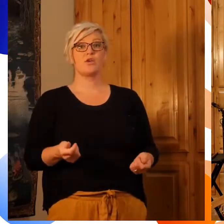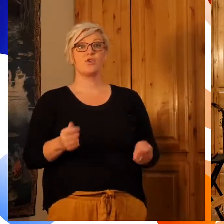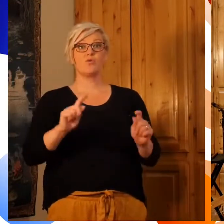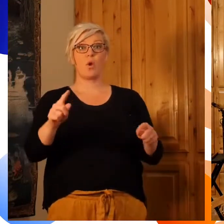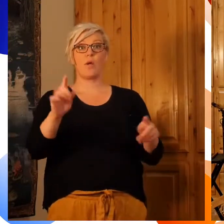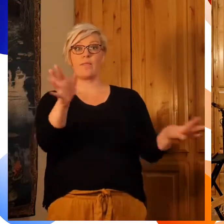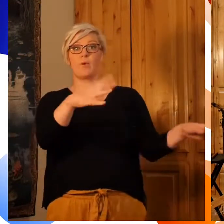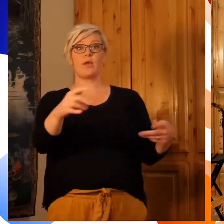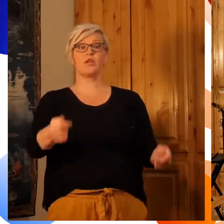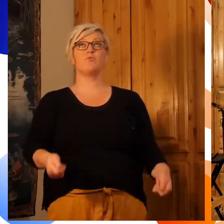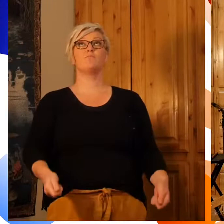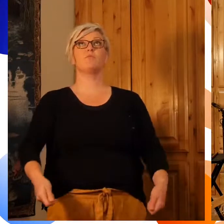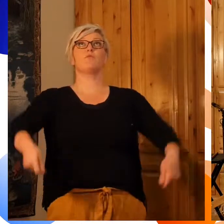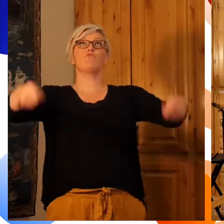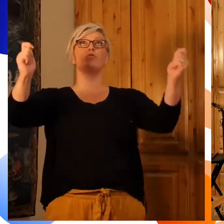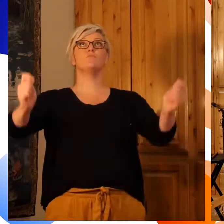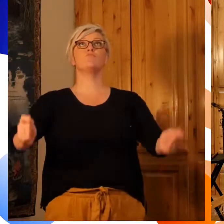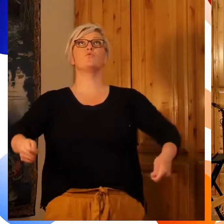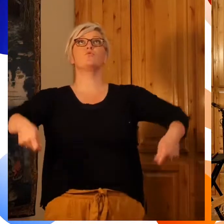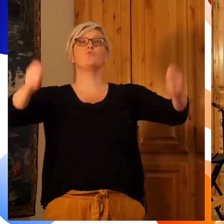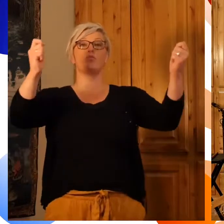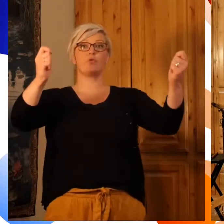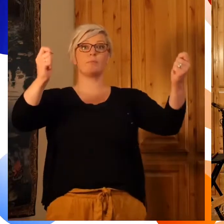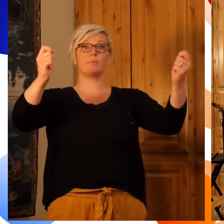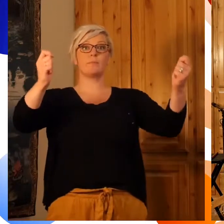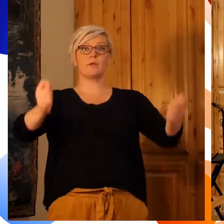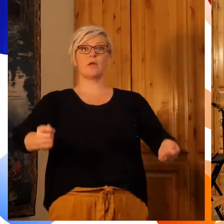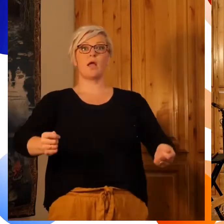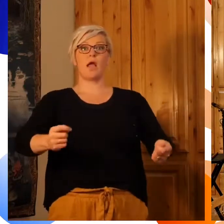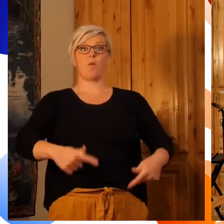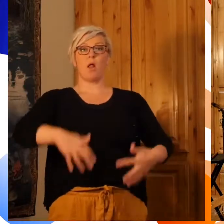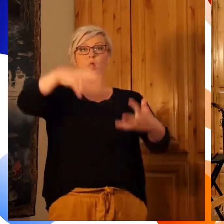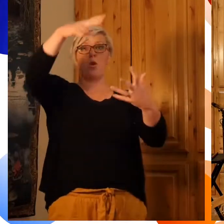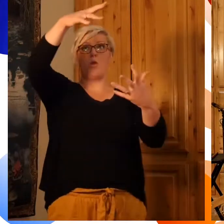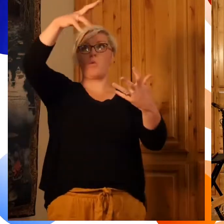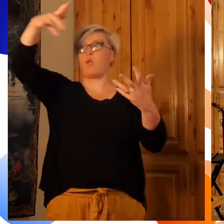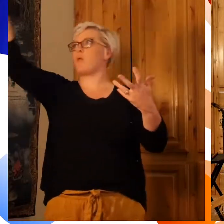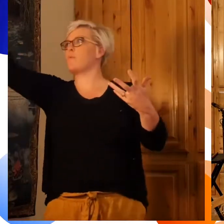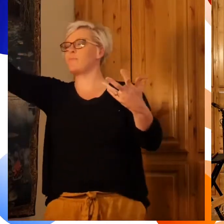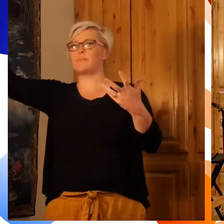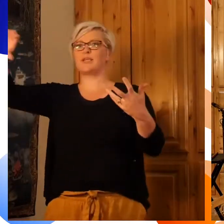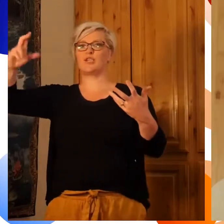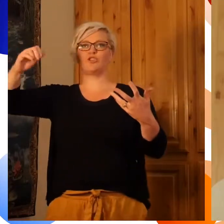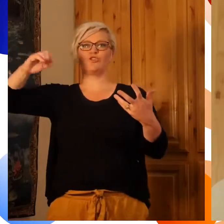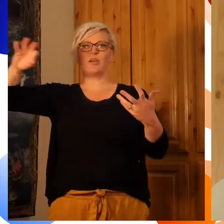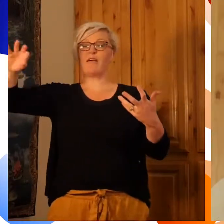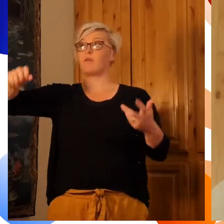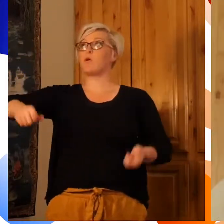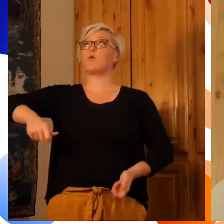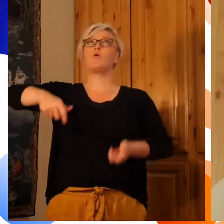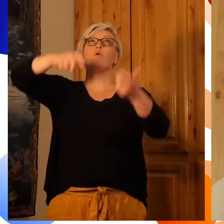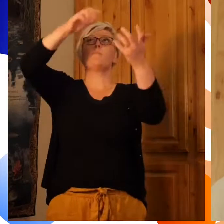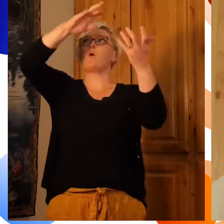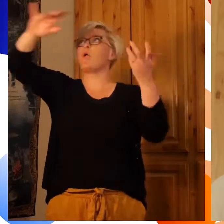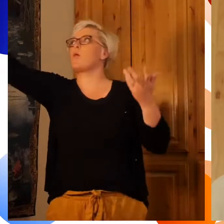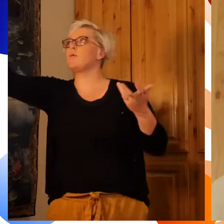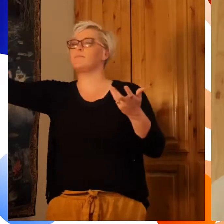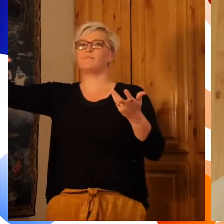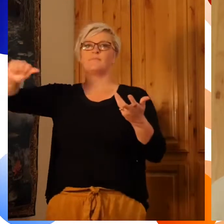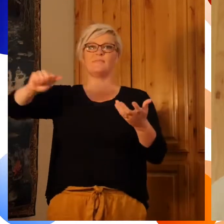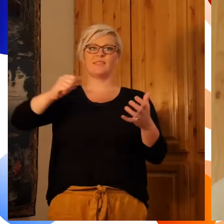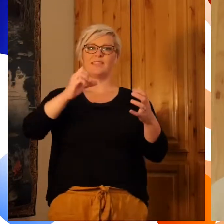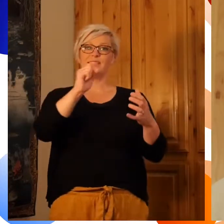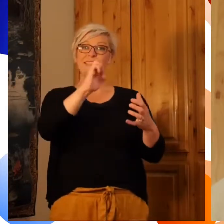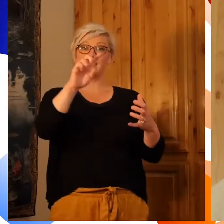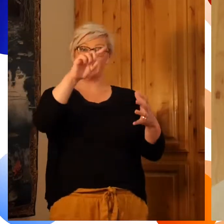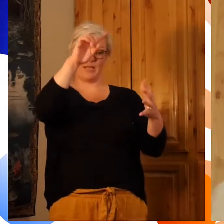air. The wind would blow away the chaff and the seeds would fall down into the drum, thus separating the wheat